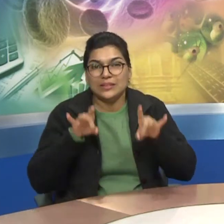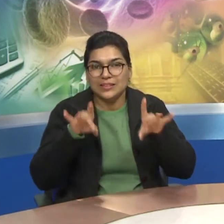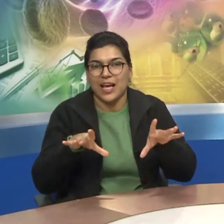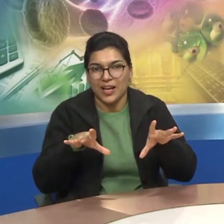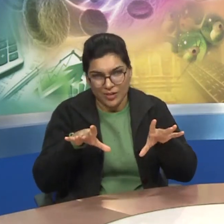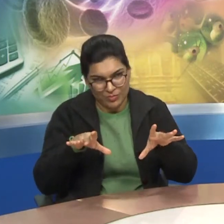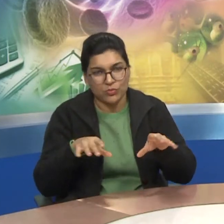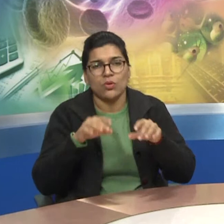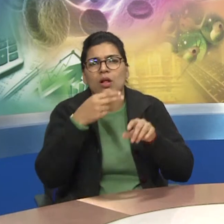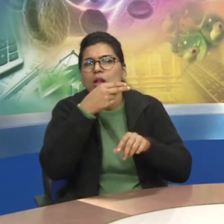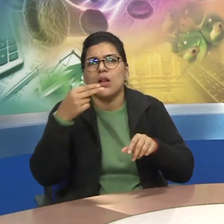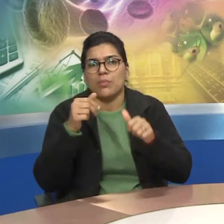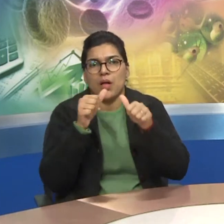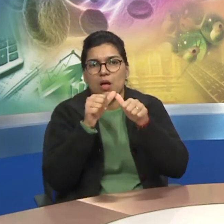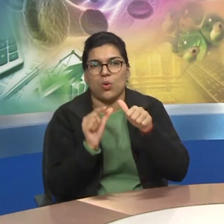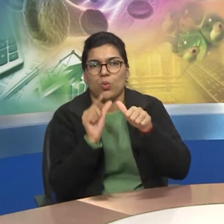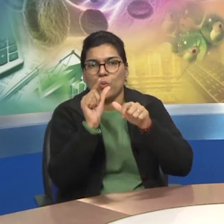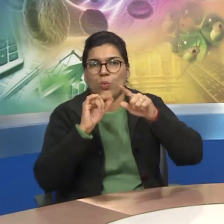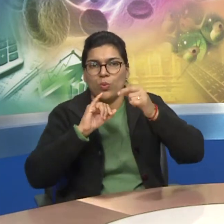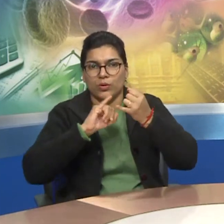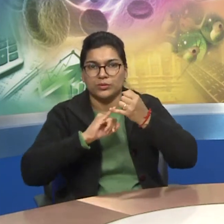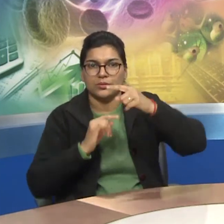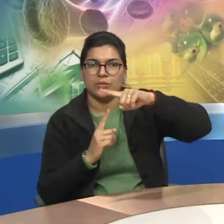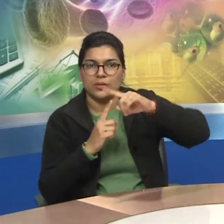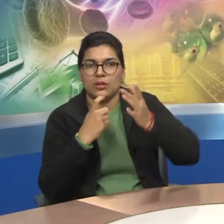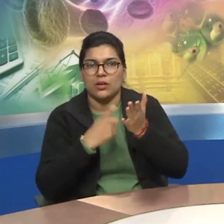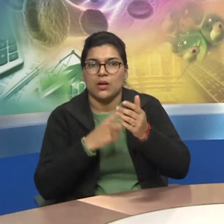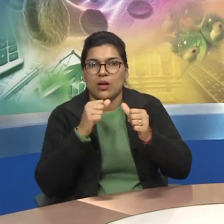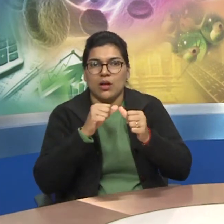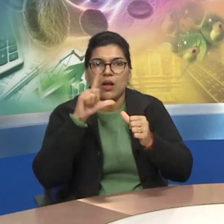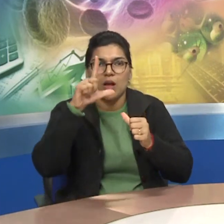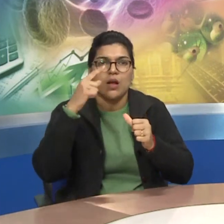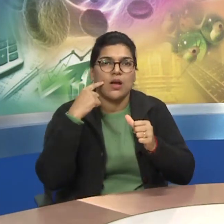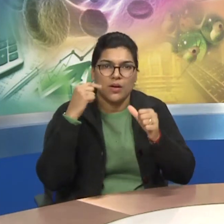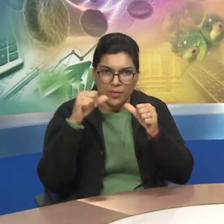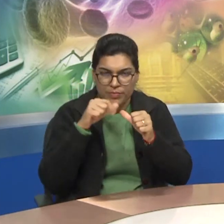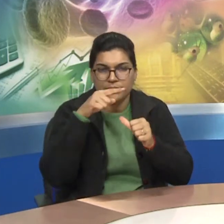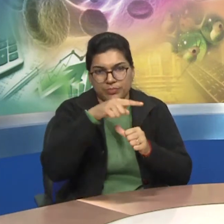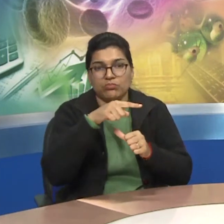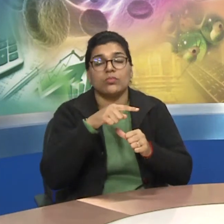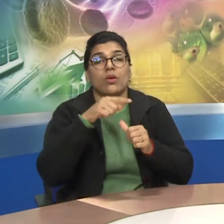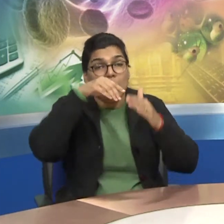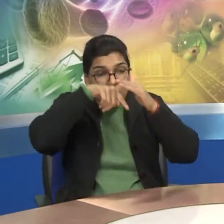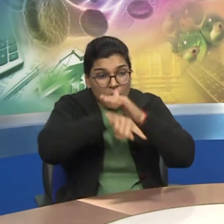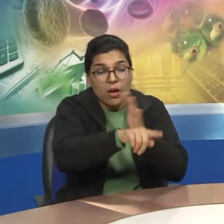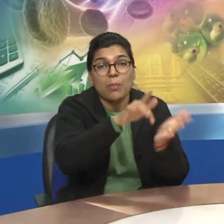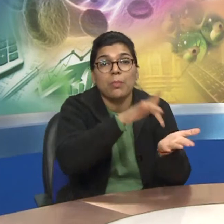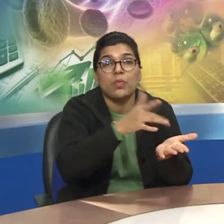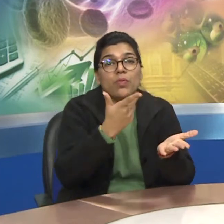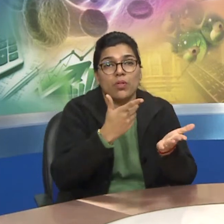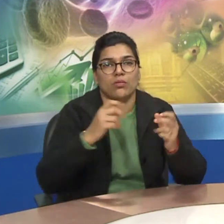And this Earth Hour was jointly initiated by the WWF